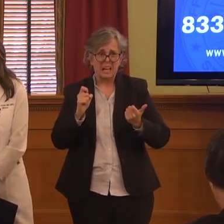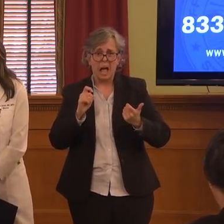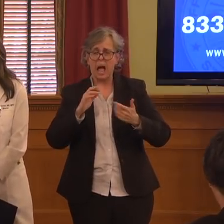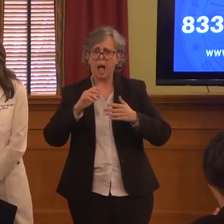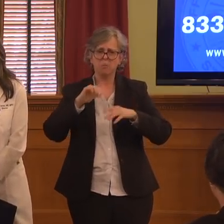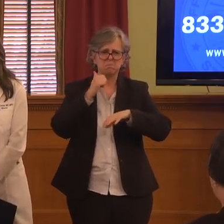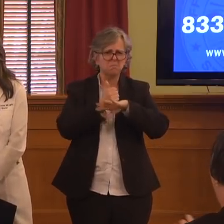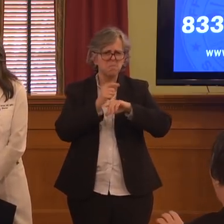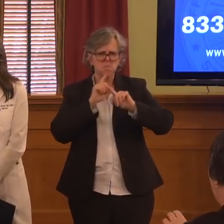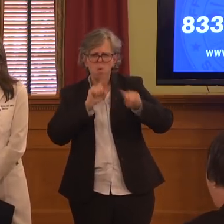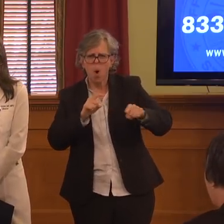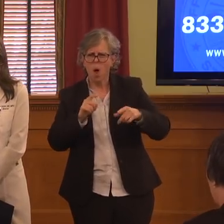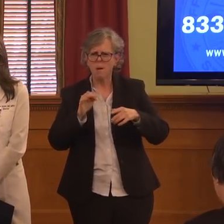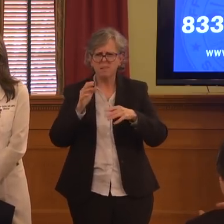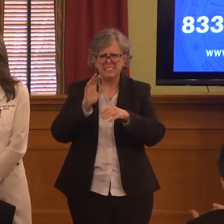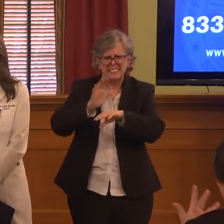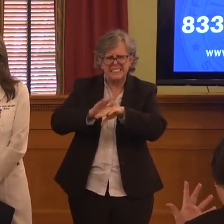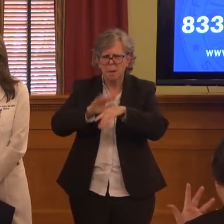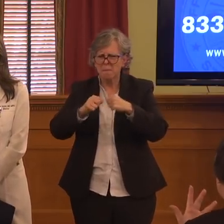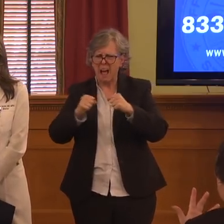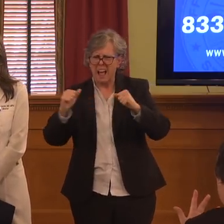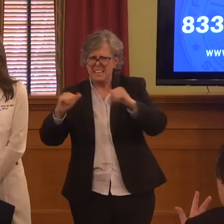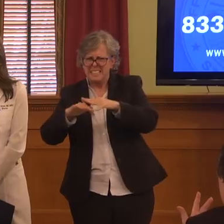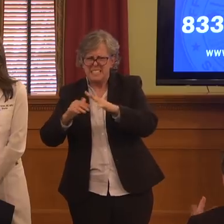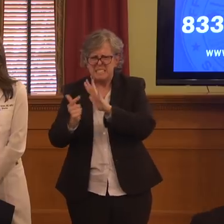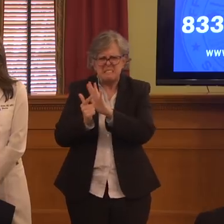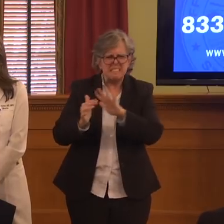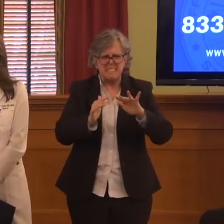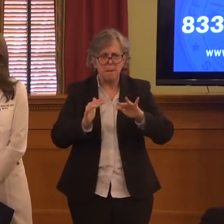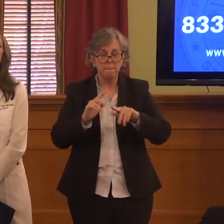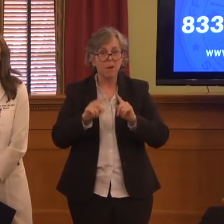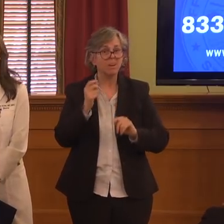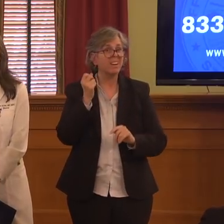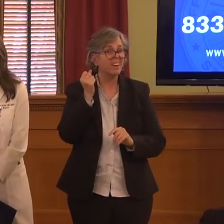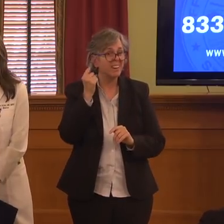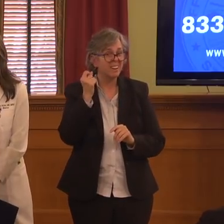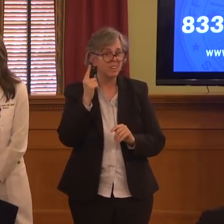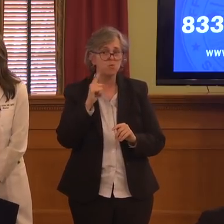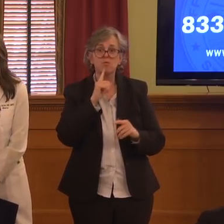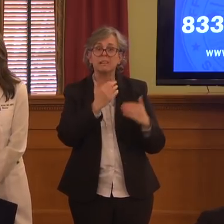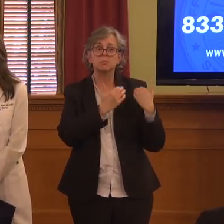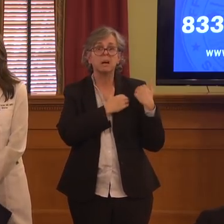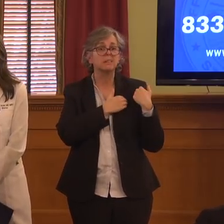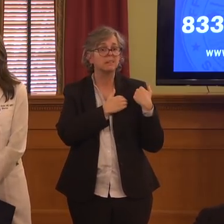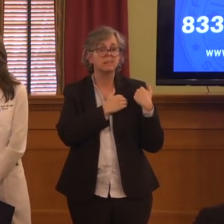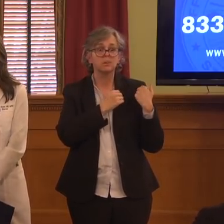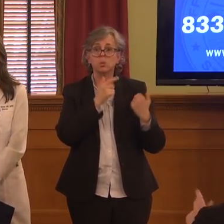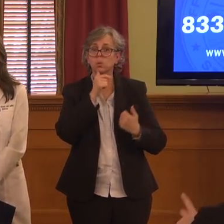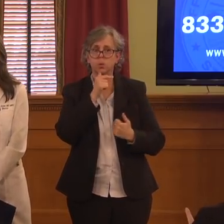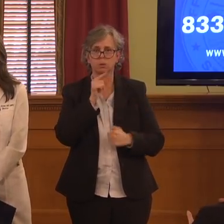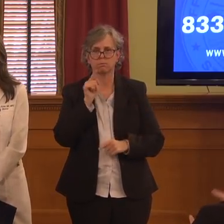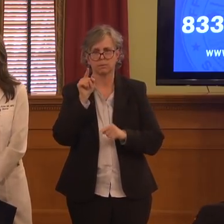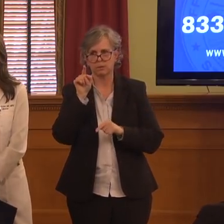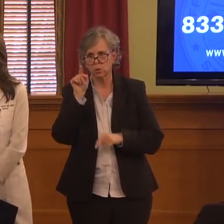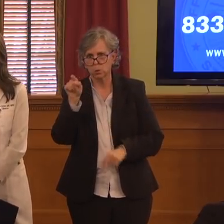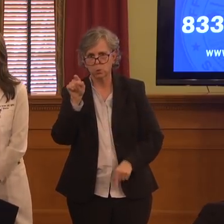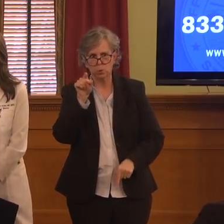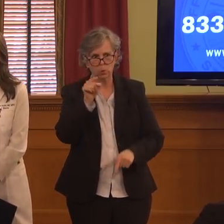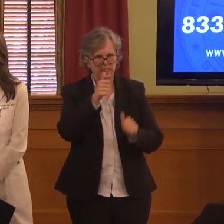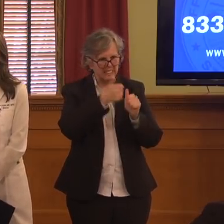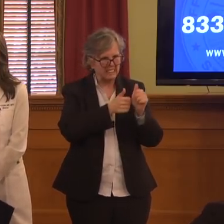gatherings, but it really is incumbent upon all of us to protect all of